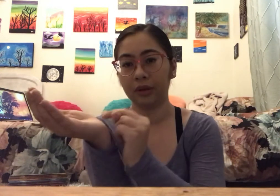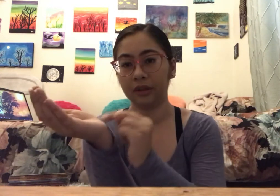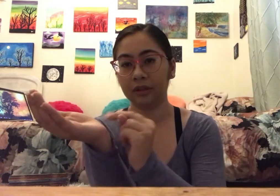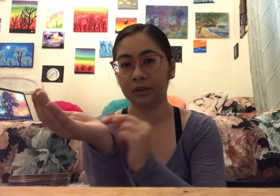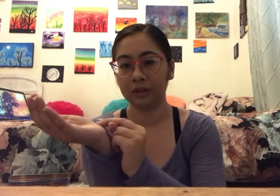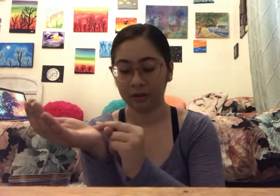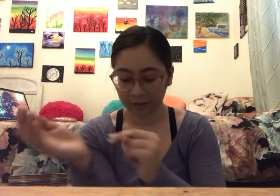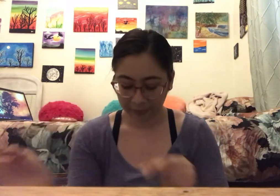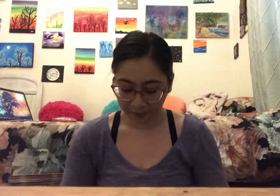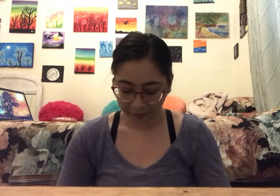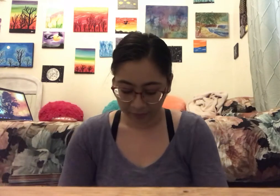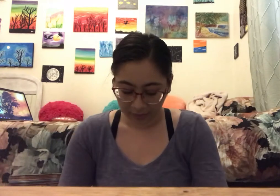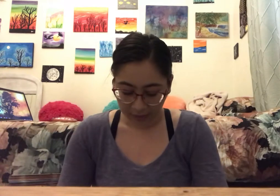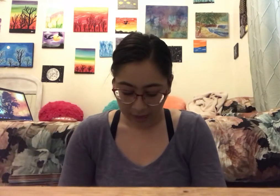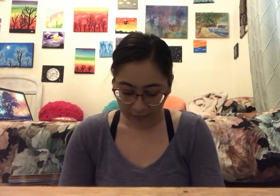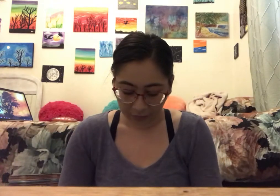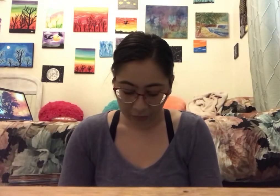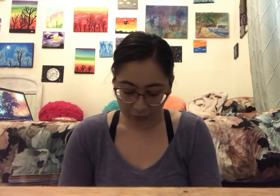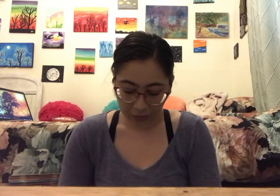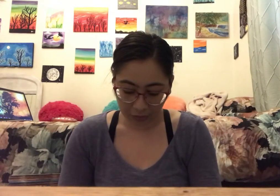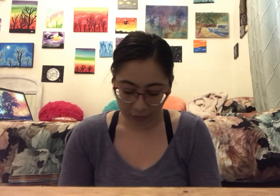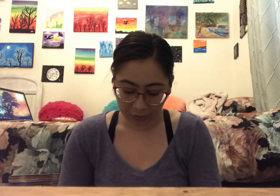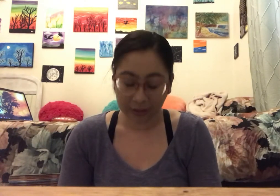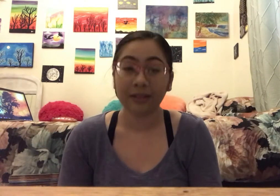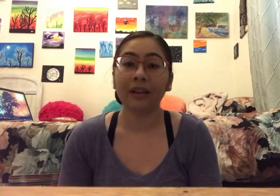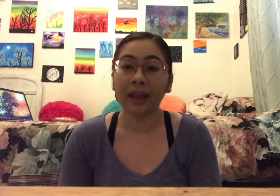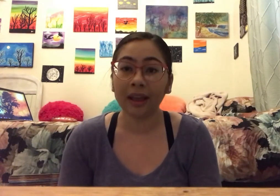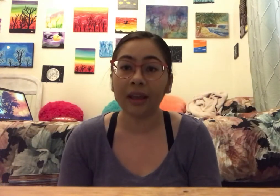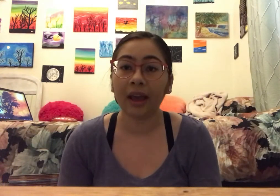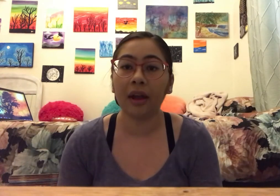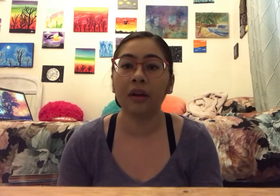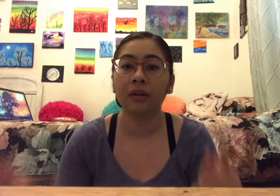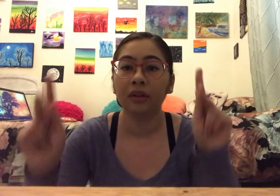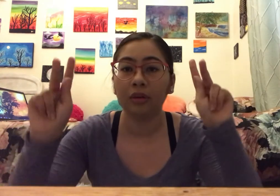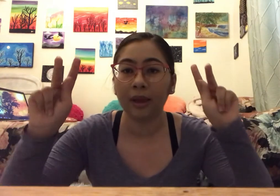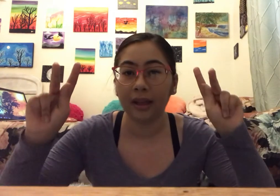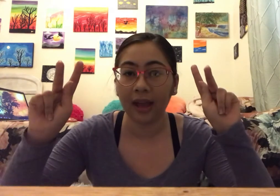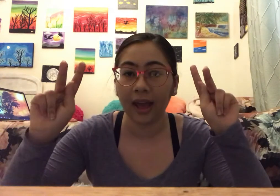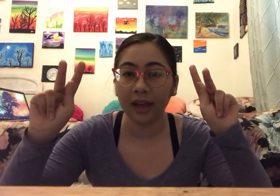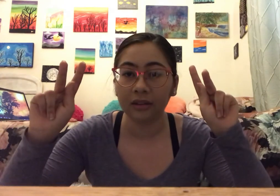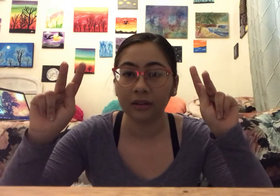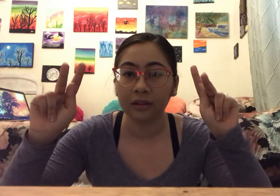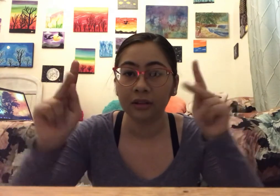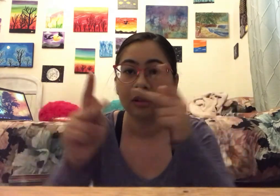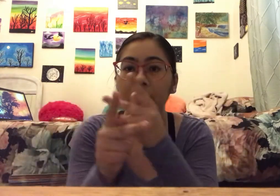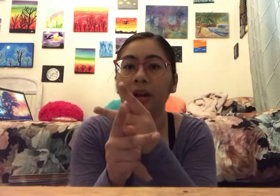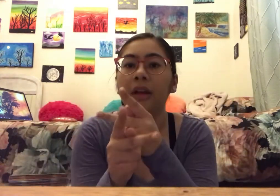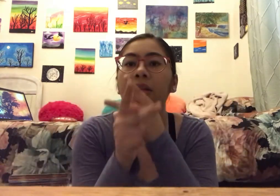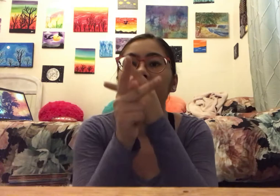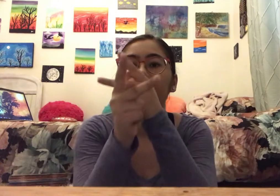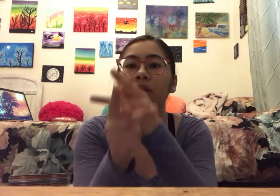nurse. And for taking care, you make K's and you just do